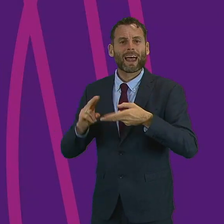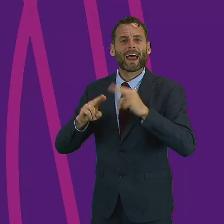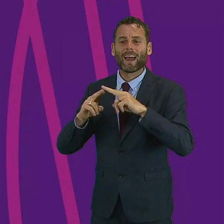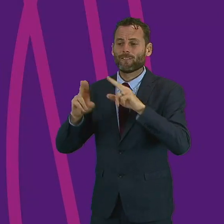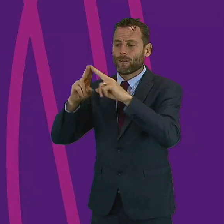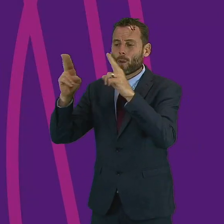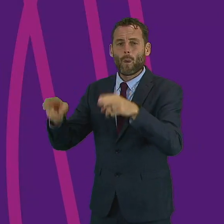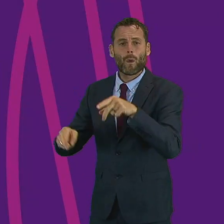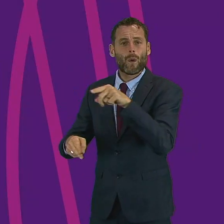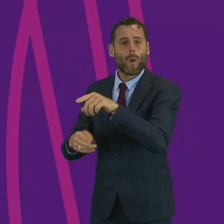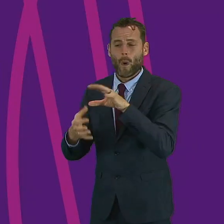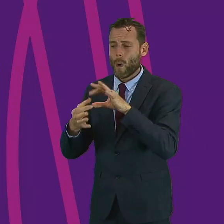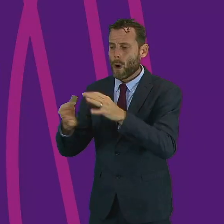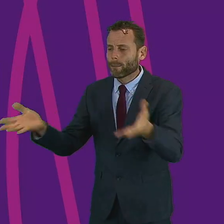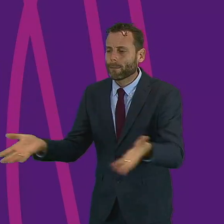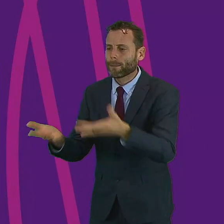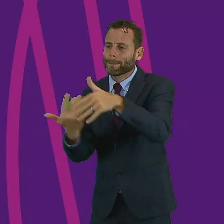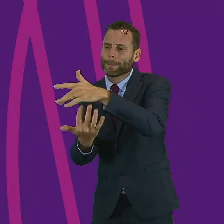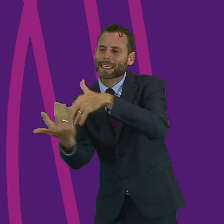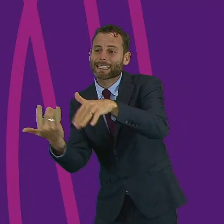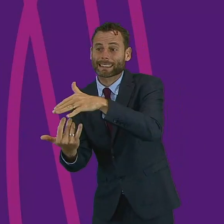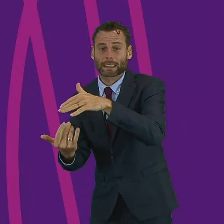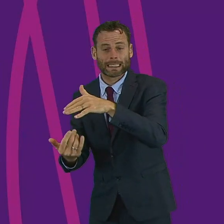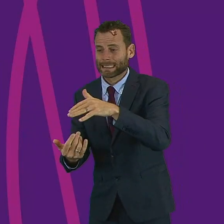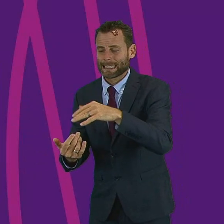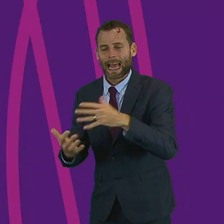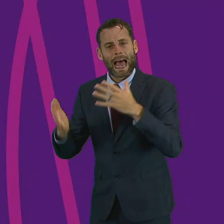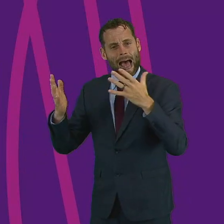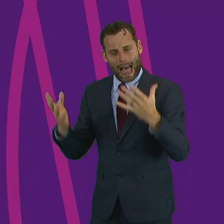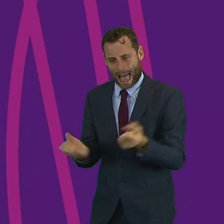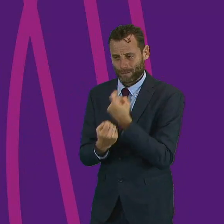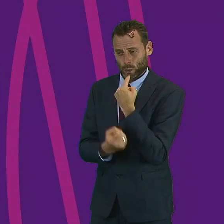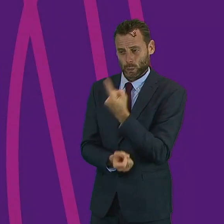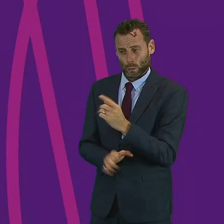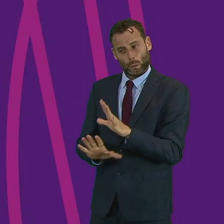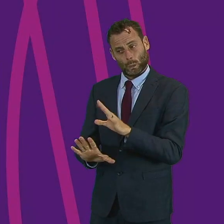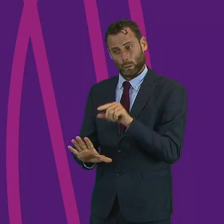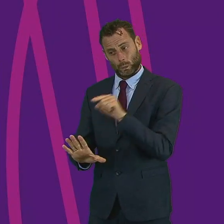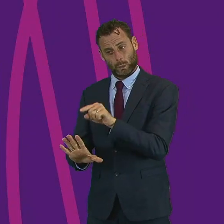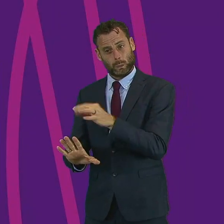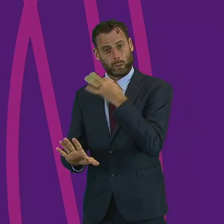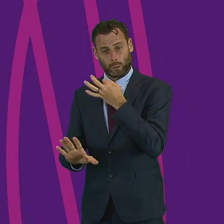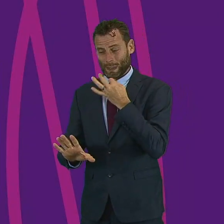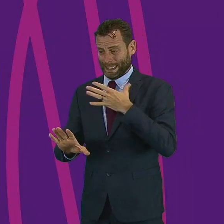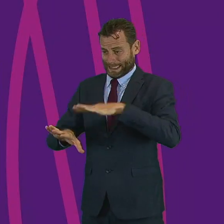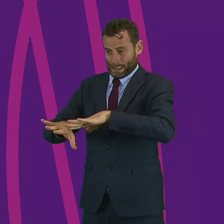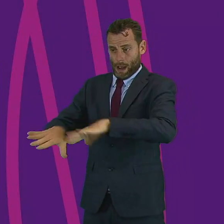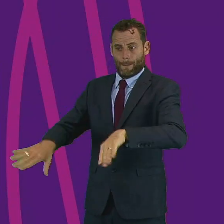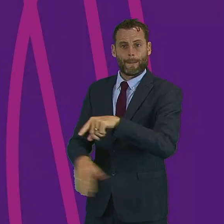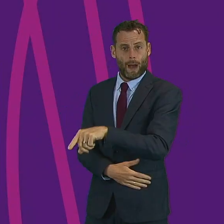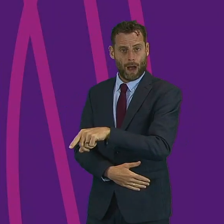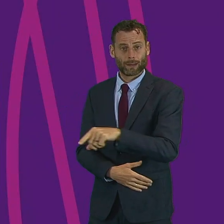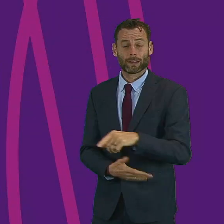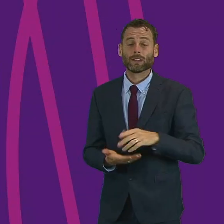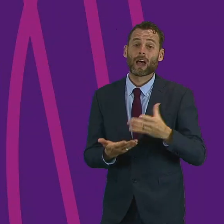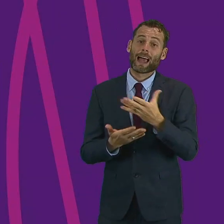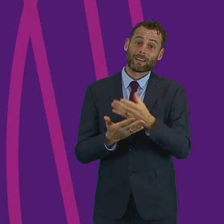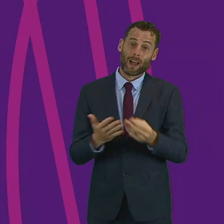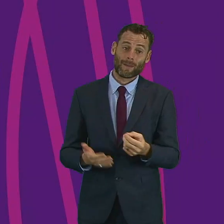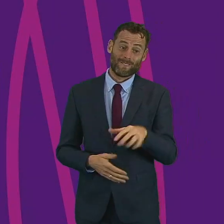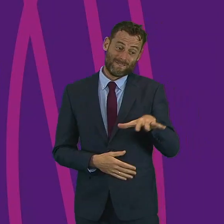visiting people in care homes, and there'll be very few of us who don't have some experience of family or friends who've been in care homes, and we know that